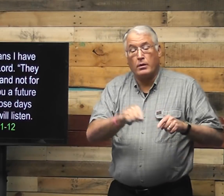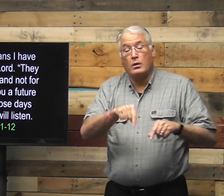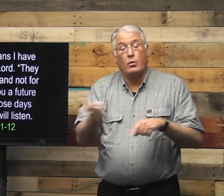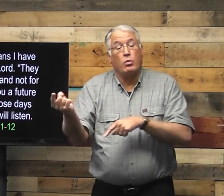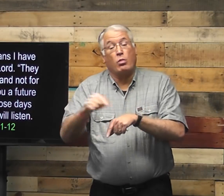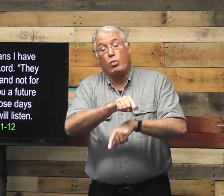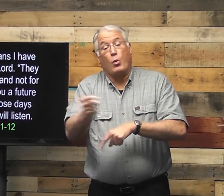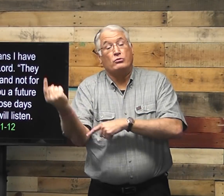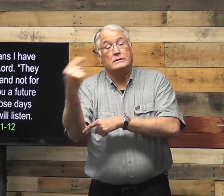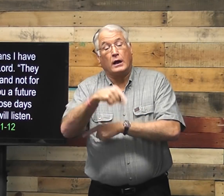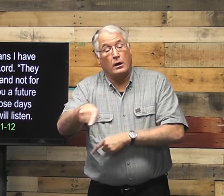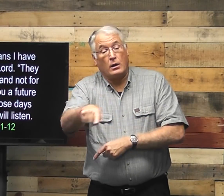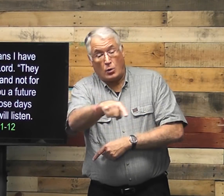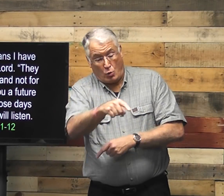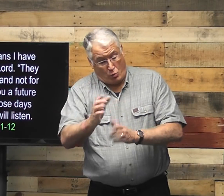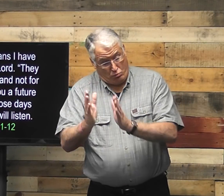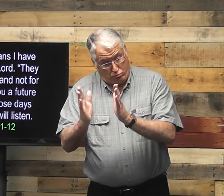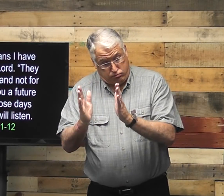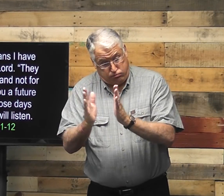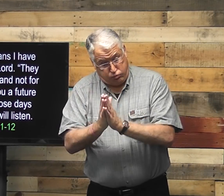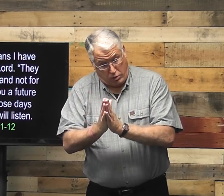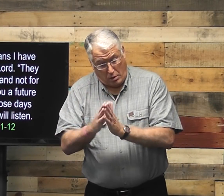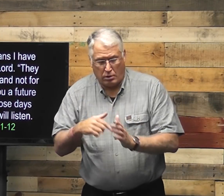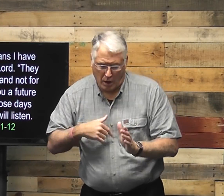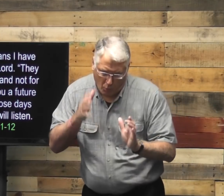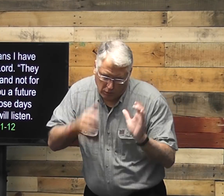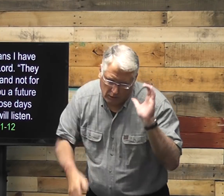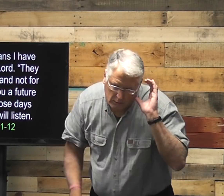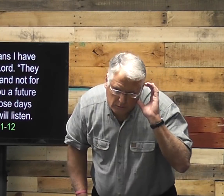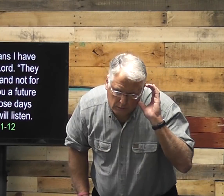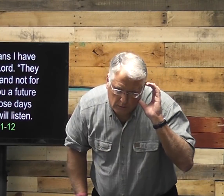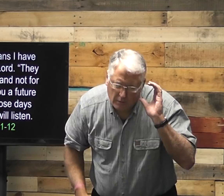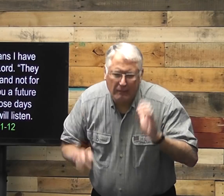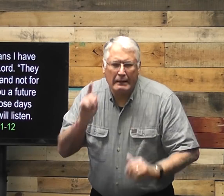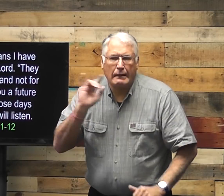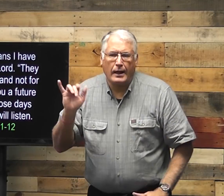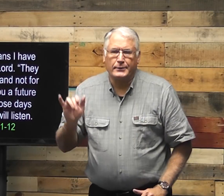plan for them. But in those days, when you pray, I will listen.